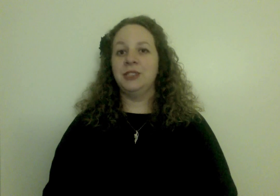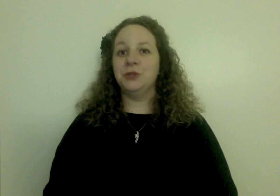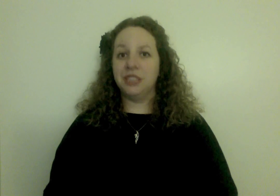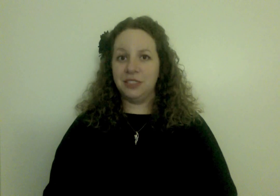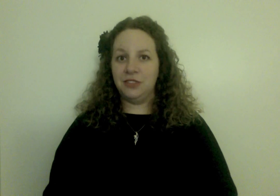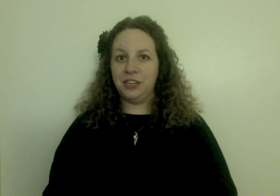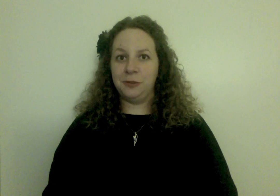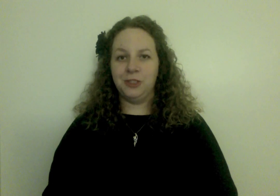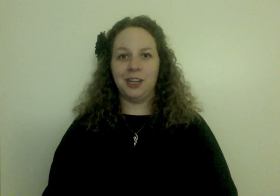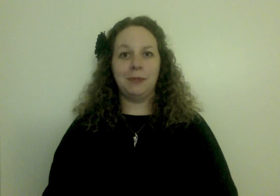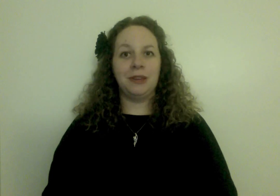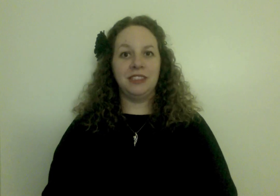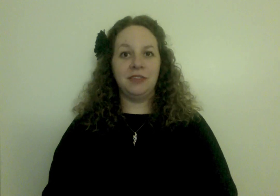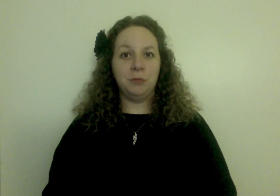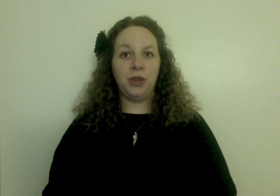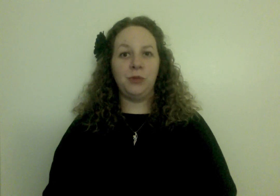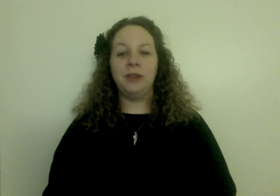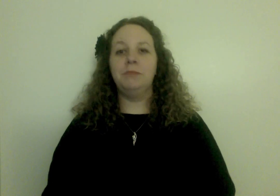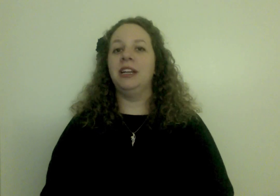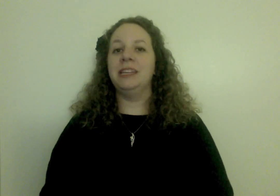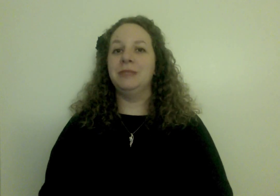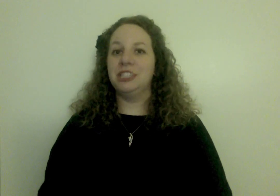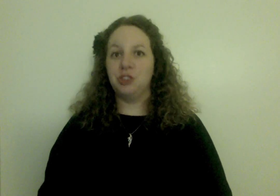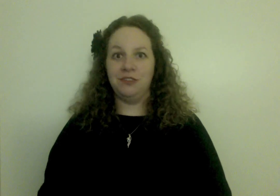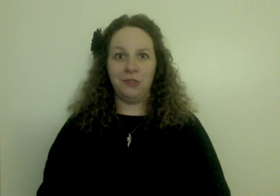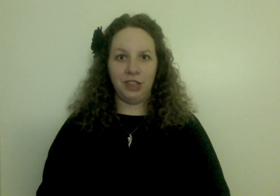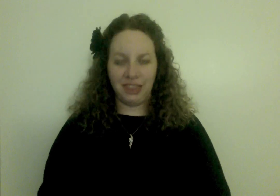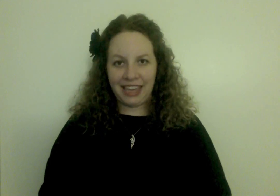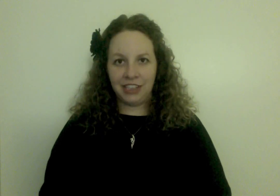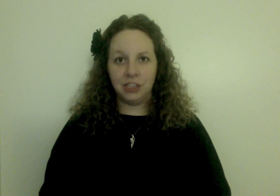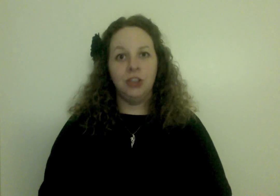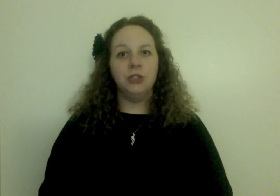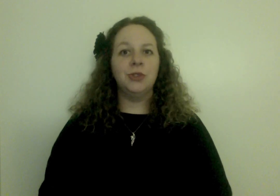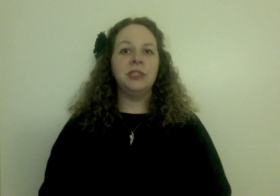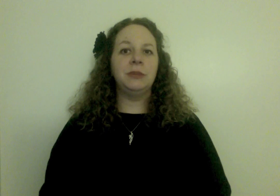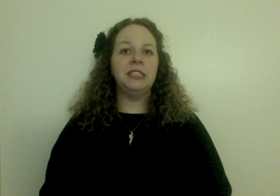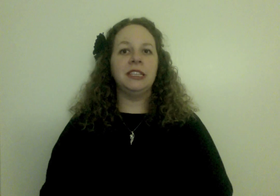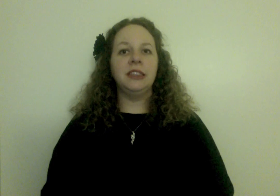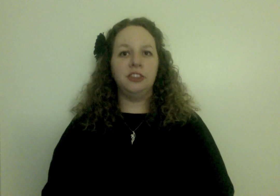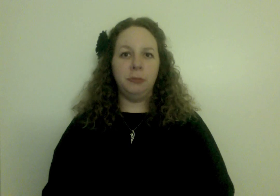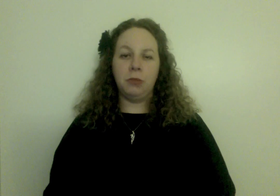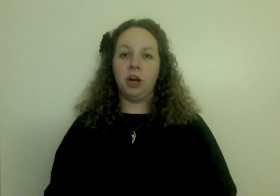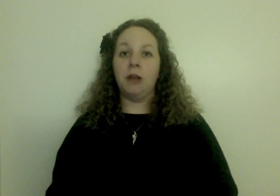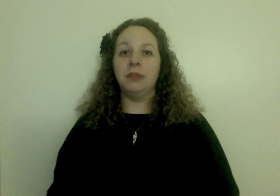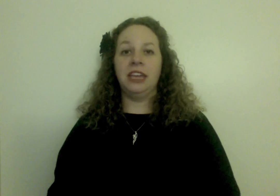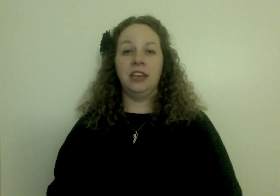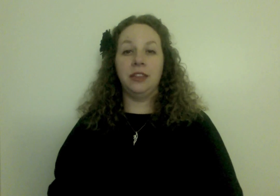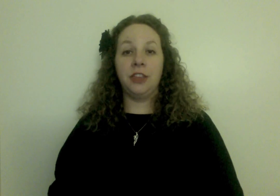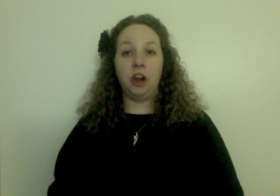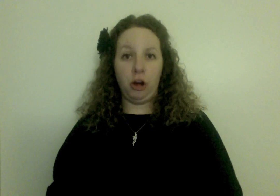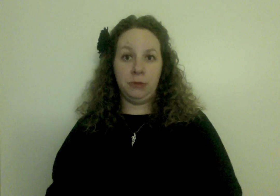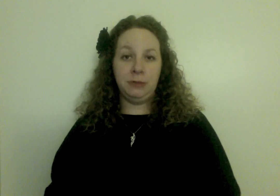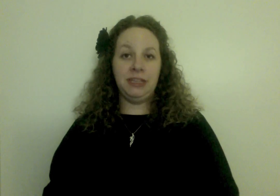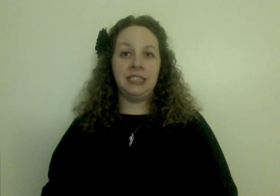So in this video, we'll talk about 7.1 body position for legs. So this one is a little bit more complicated than arms because instead